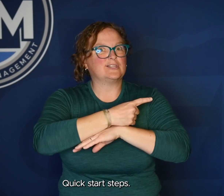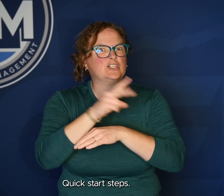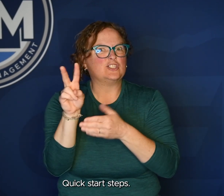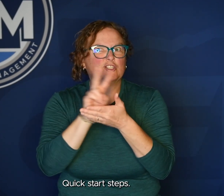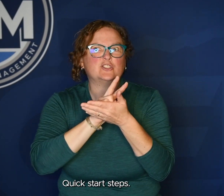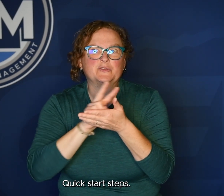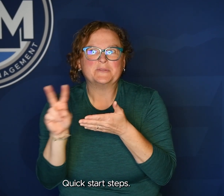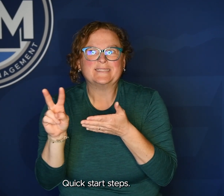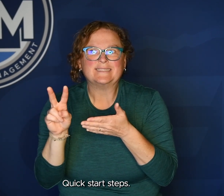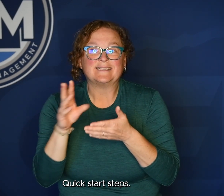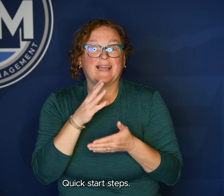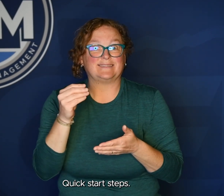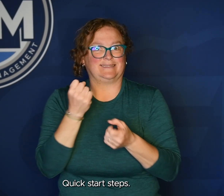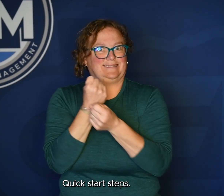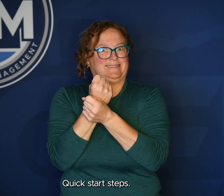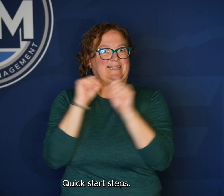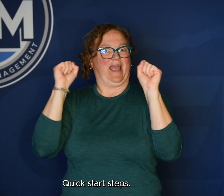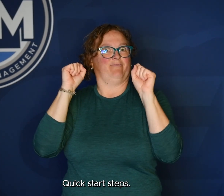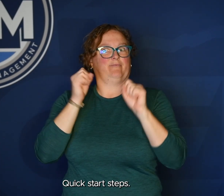Quick start steps.